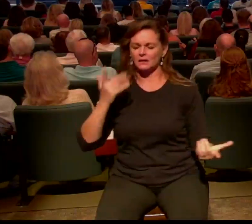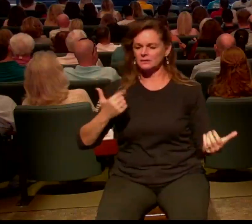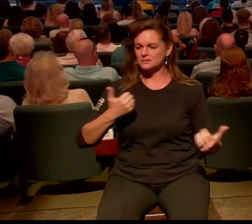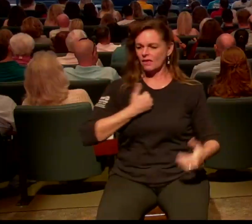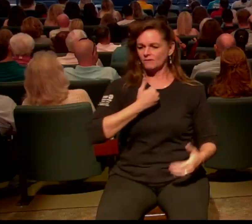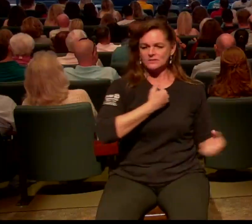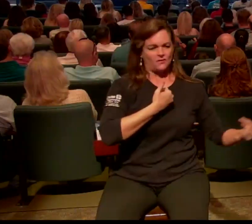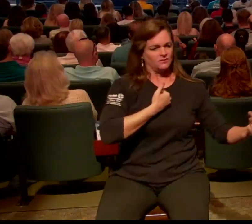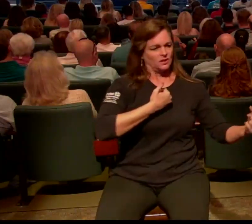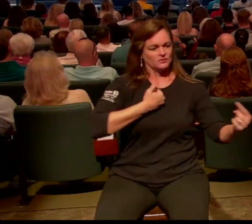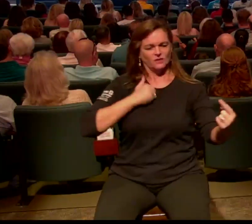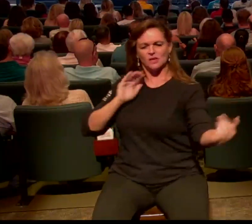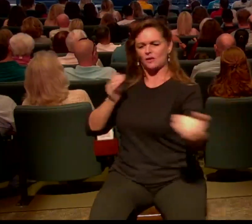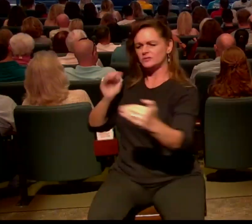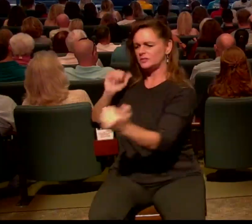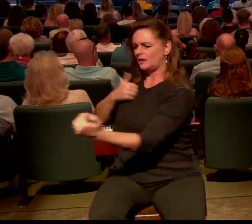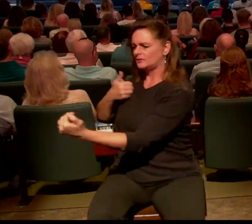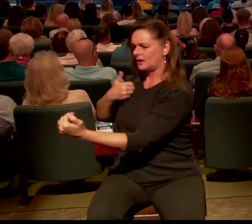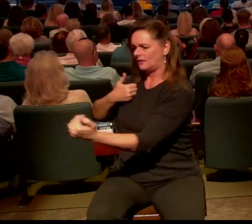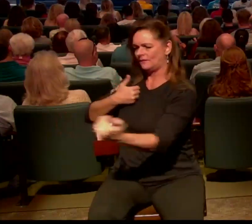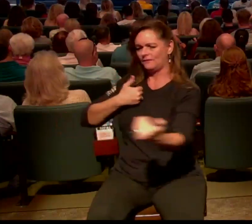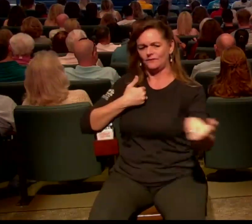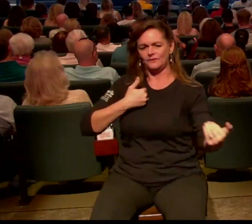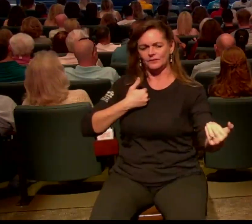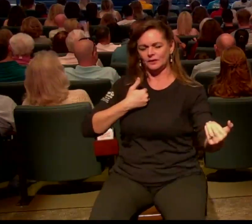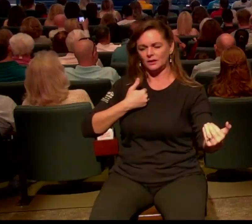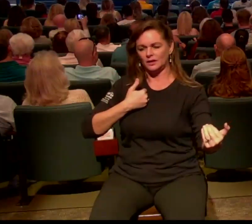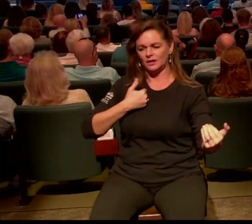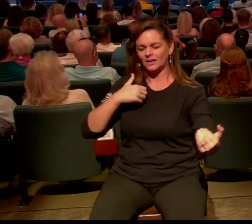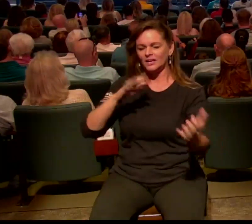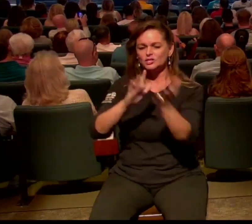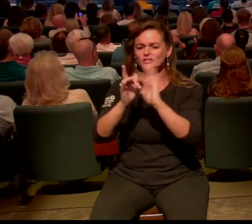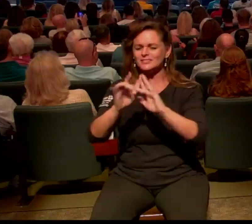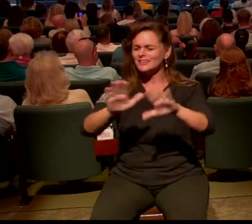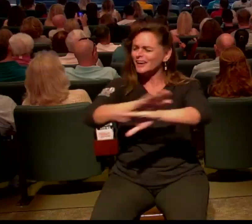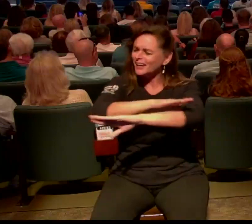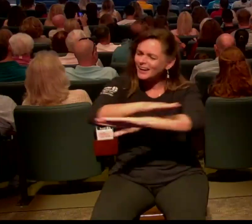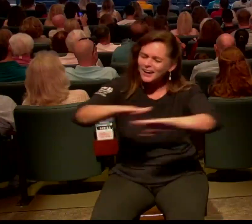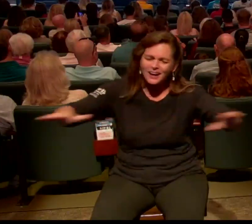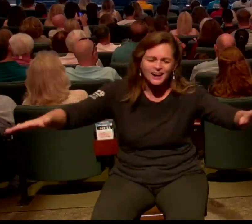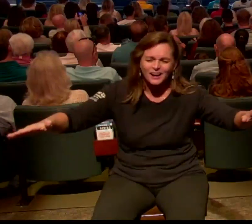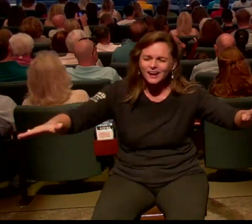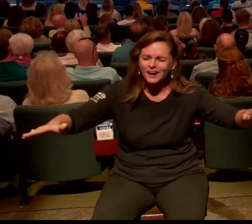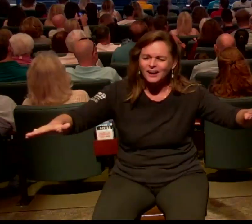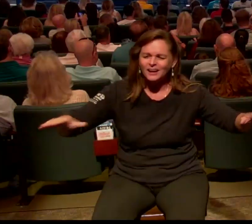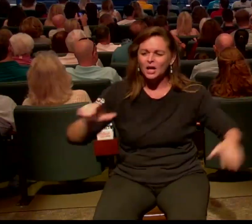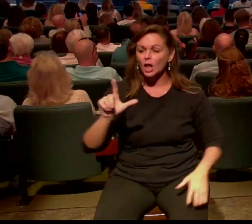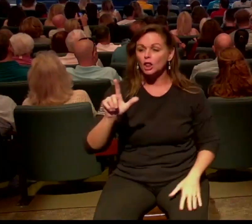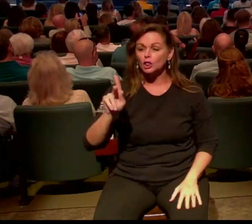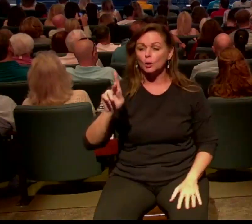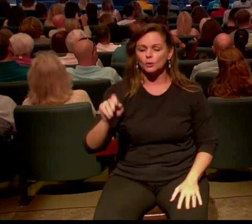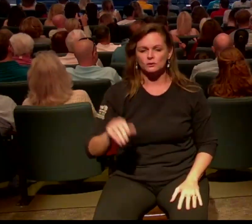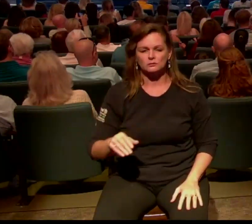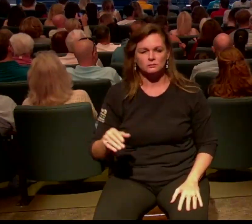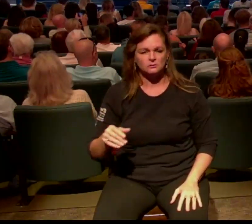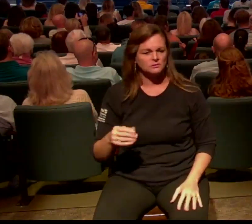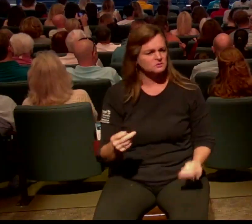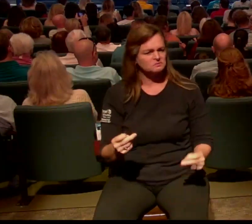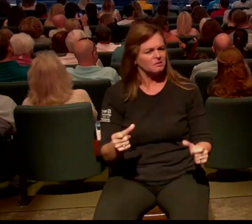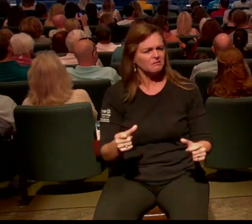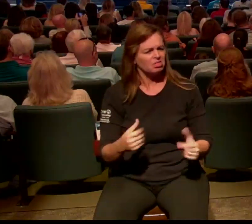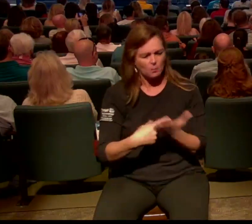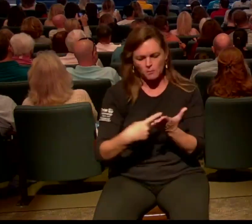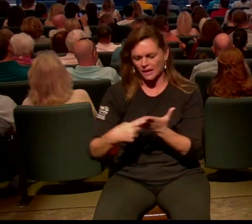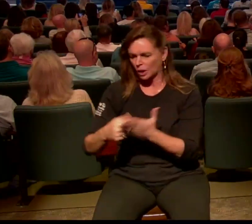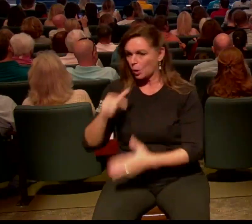game. And here's what Jesus said. Here we go. Luke 22. Within minutes, they were bickering over who